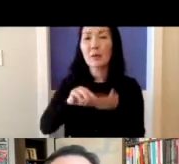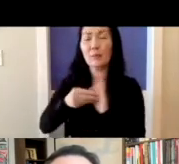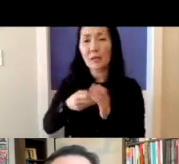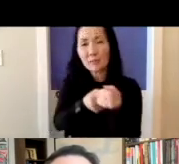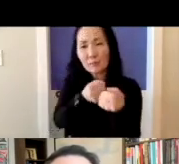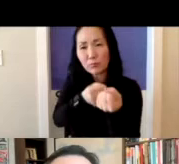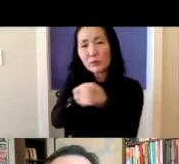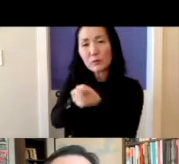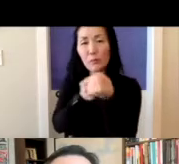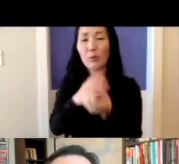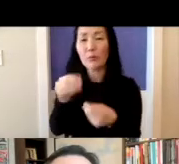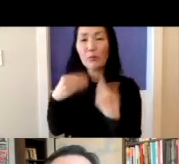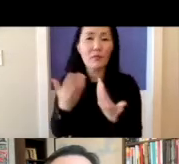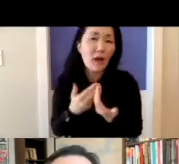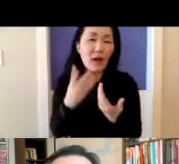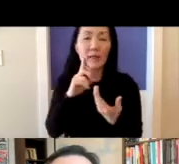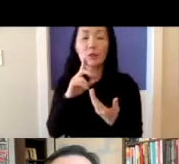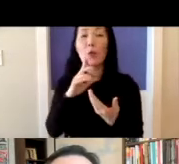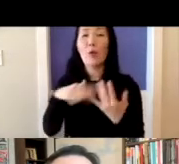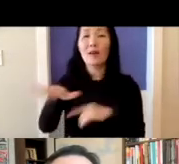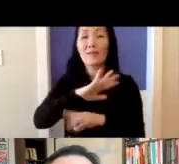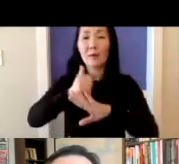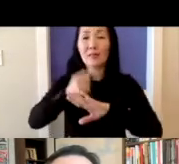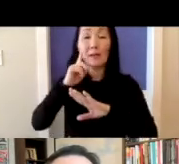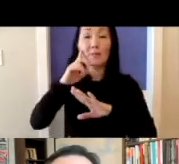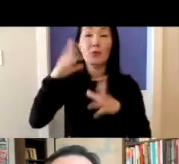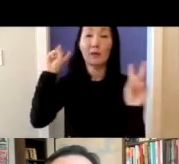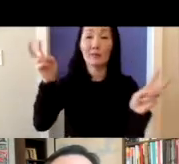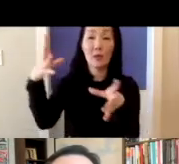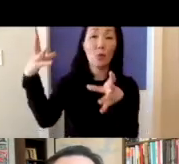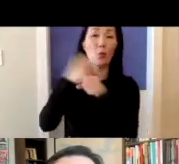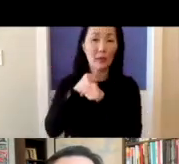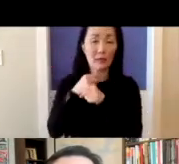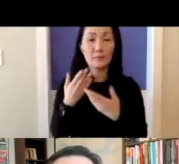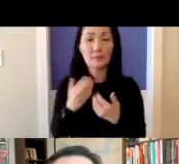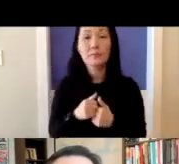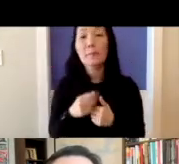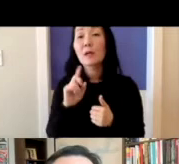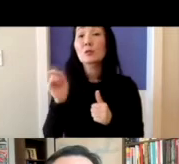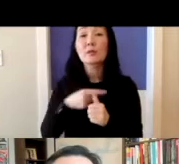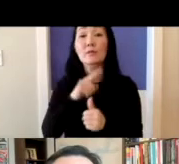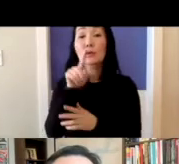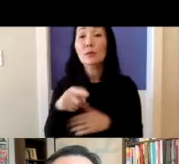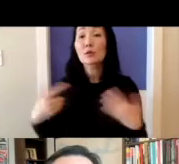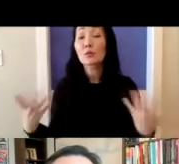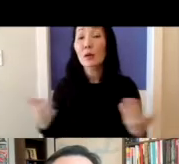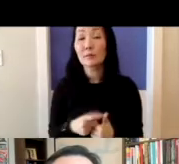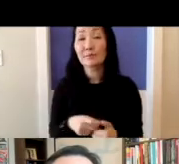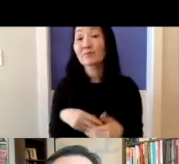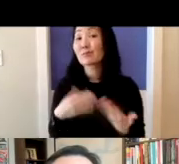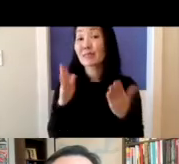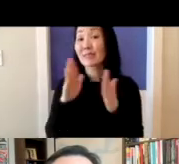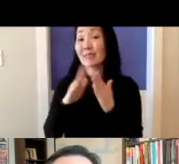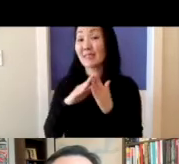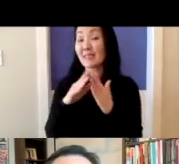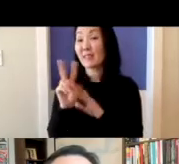conditions for winning. And it's going into this kind of first question of what is the city of Vancouver? And I think from one perspective, at least